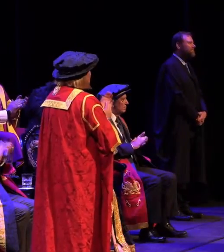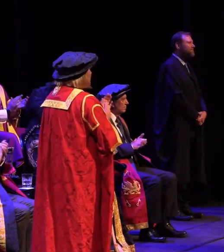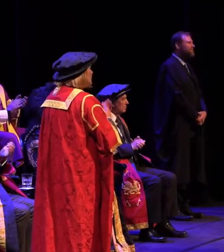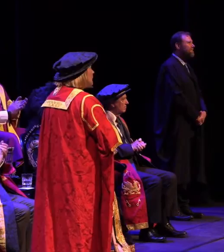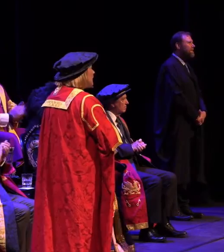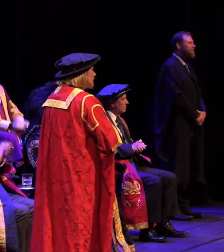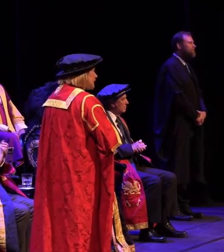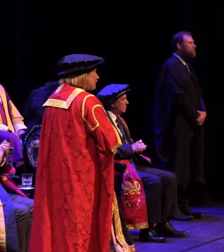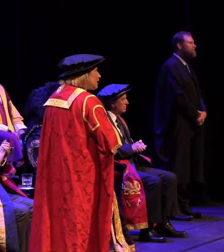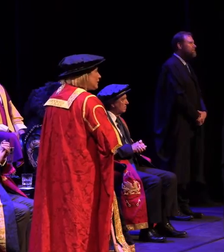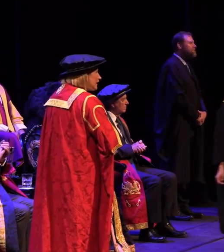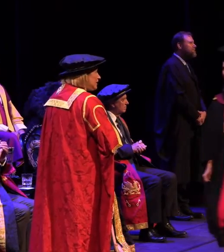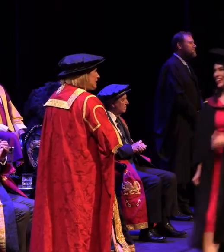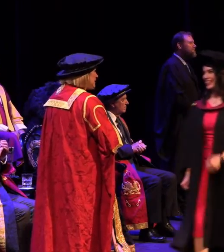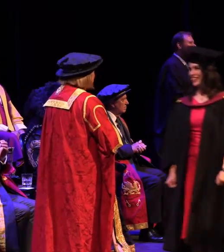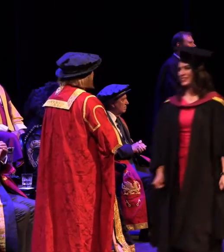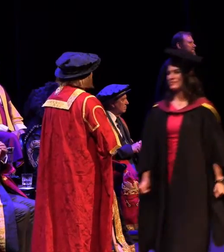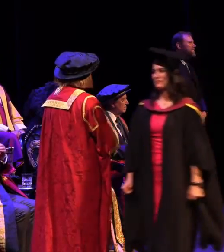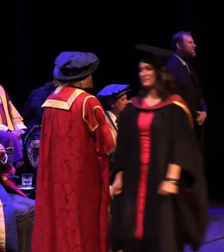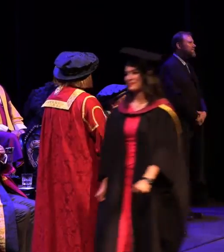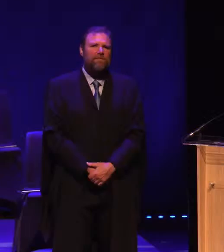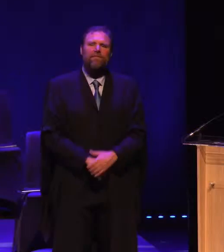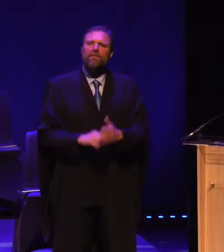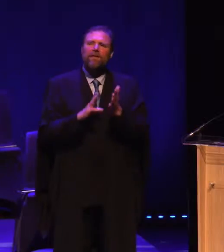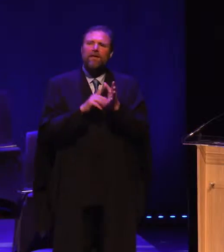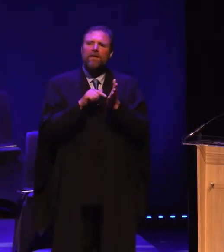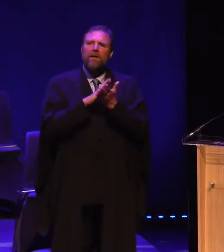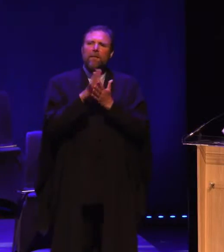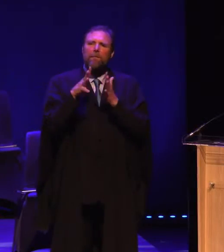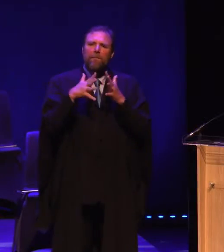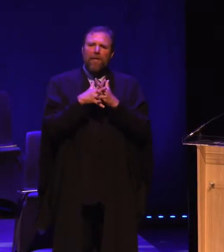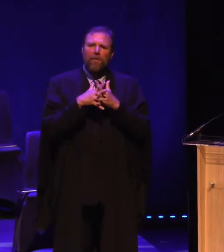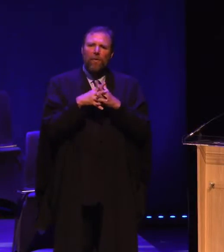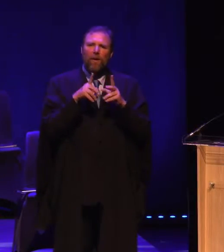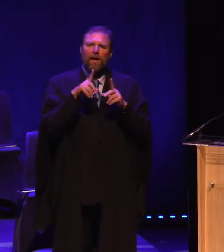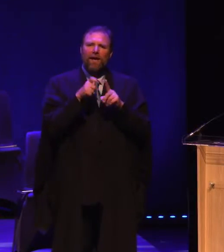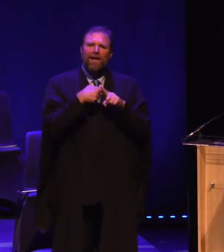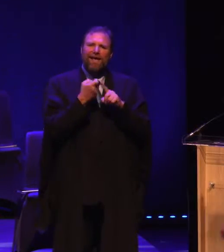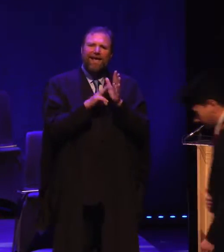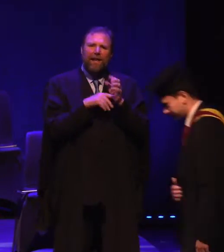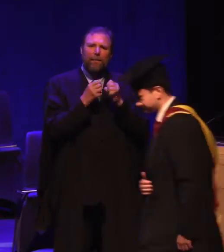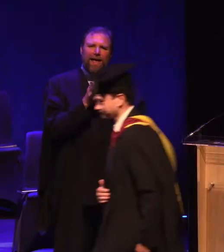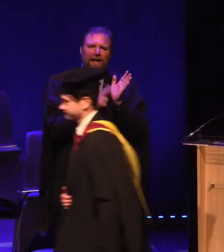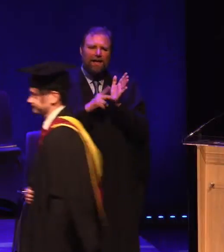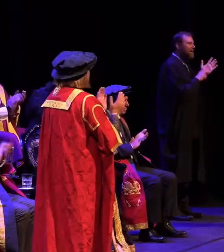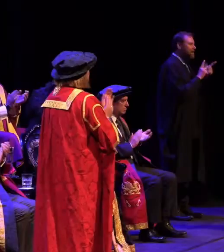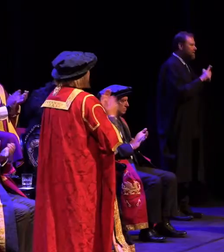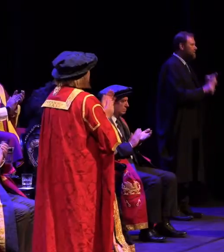Matthew Kilbane.